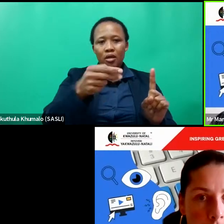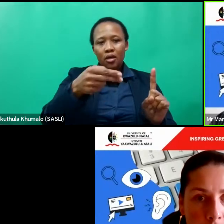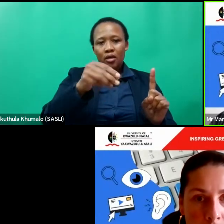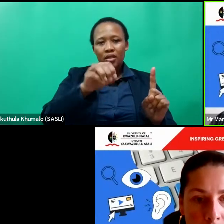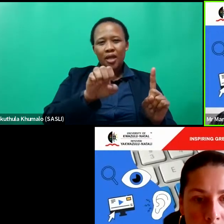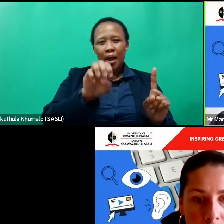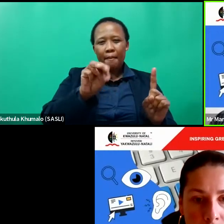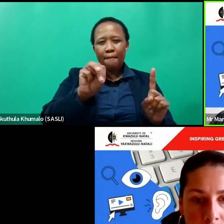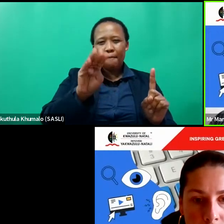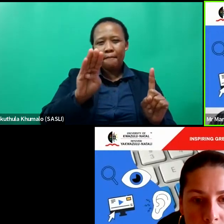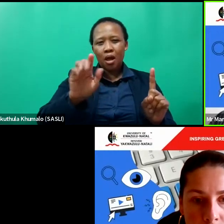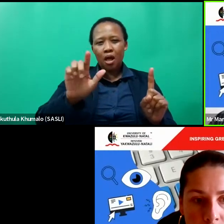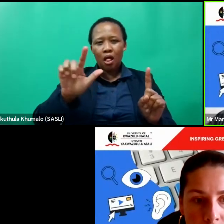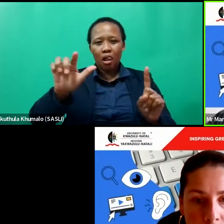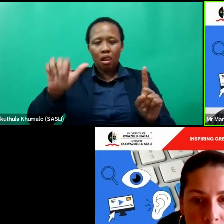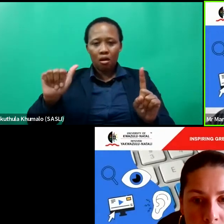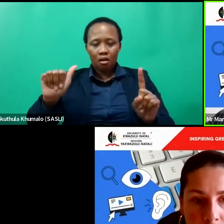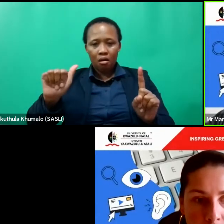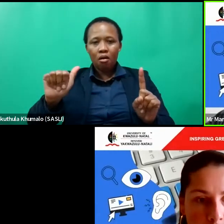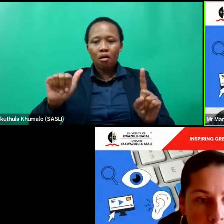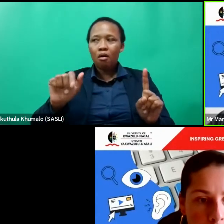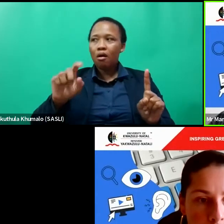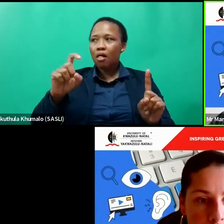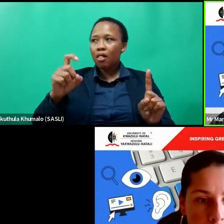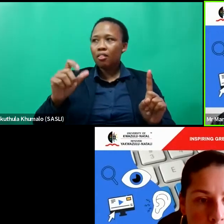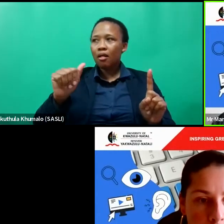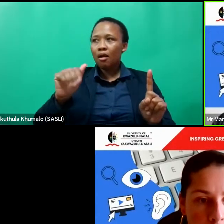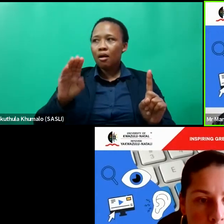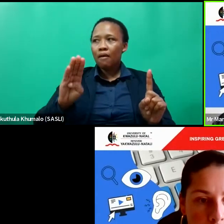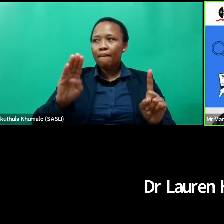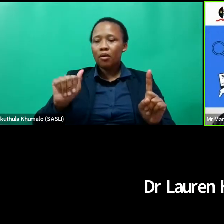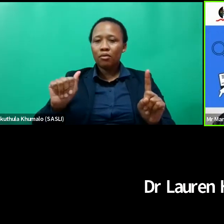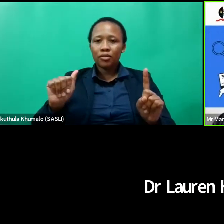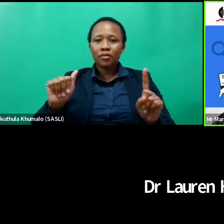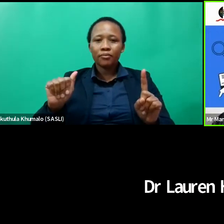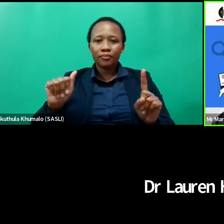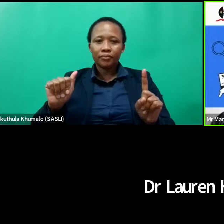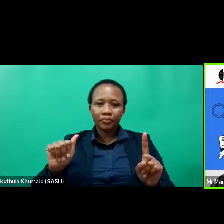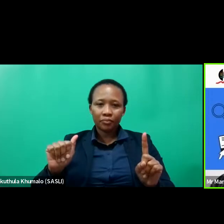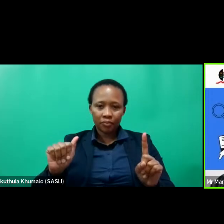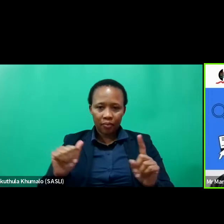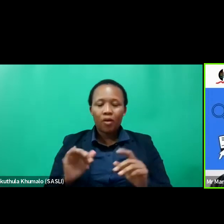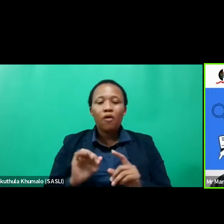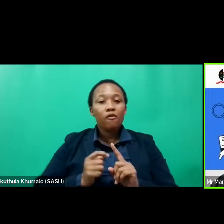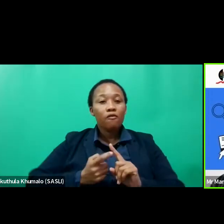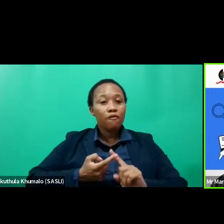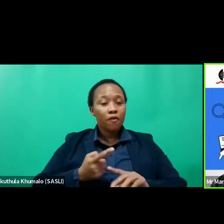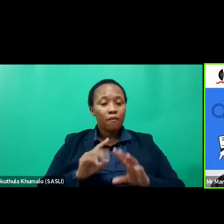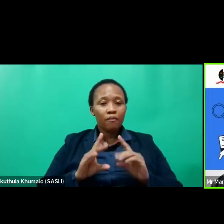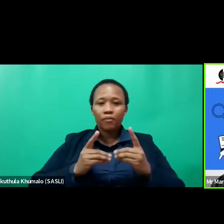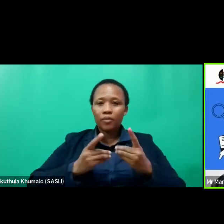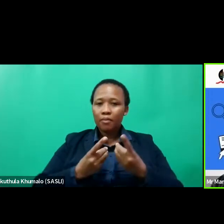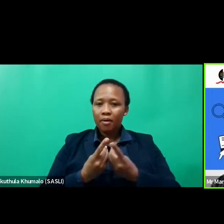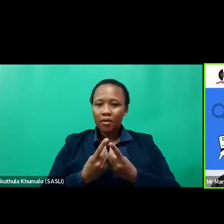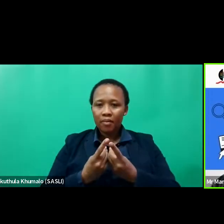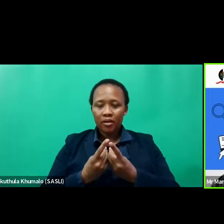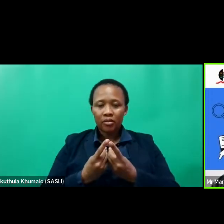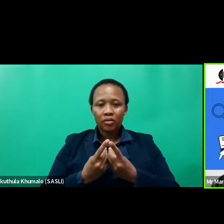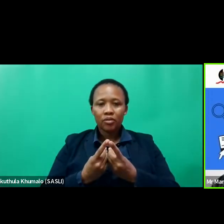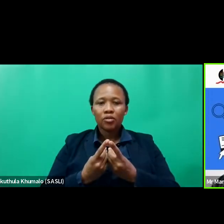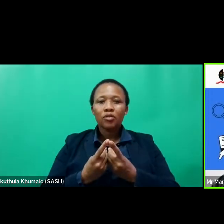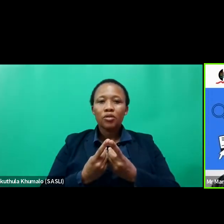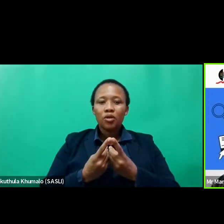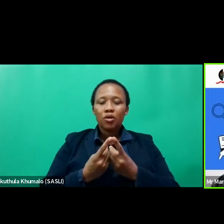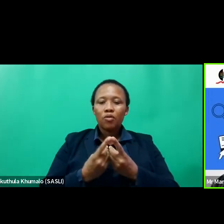from the Department of Social Work and Community Development in the University of Johannesburg.